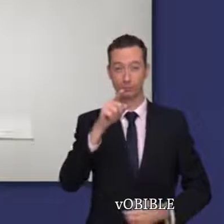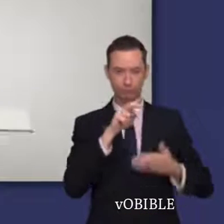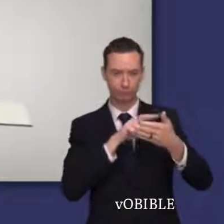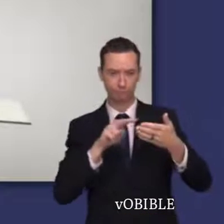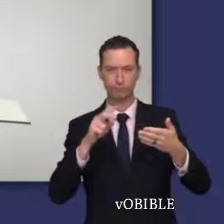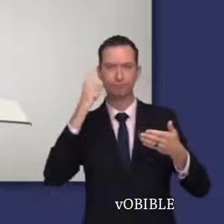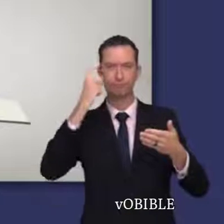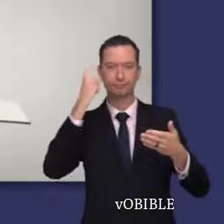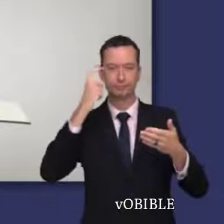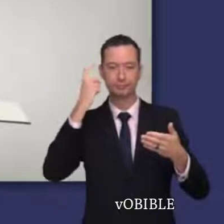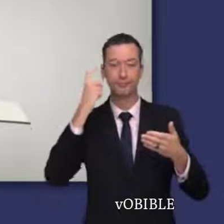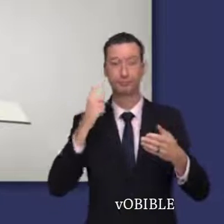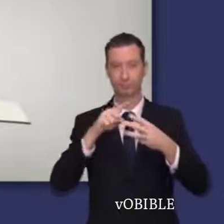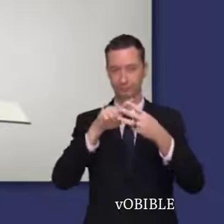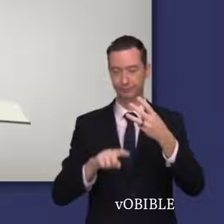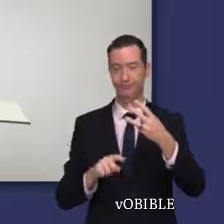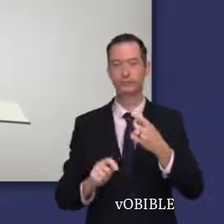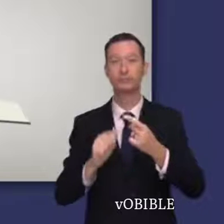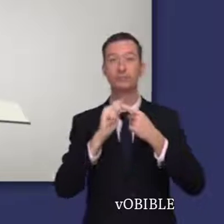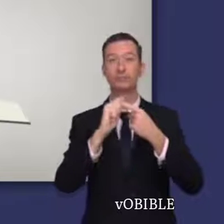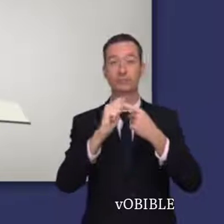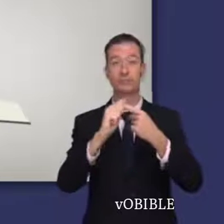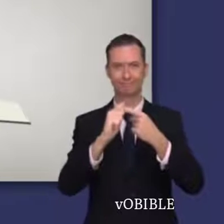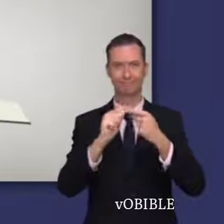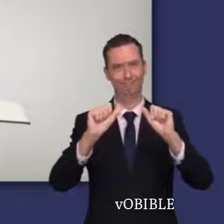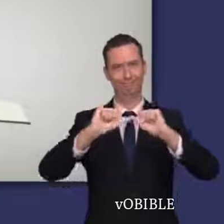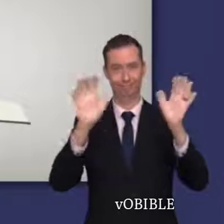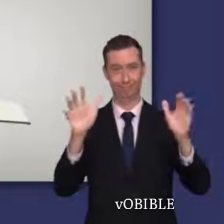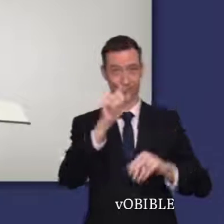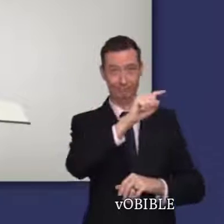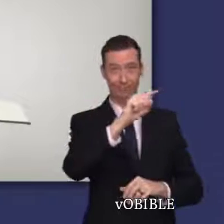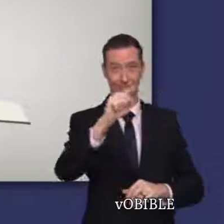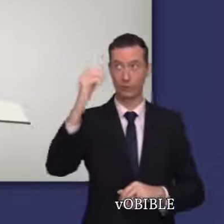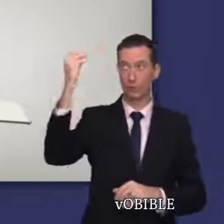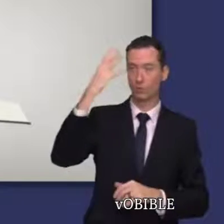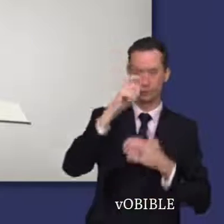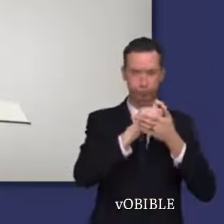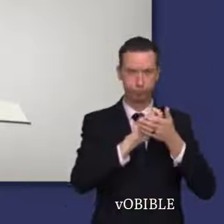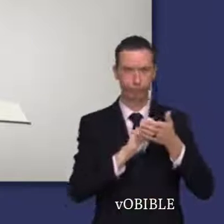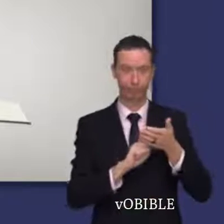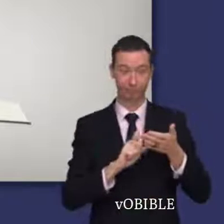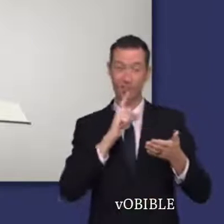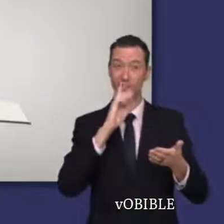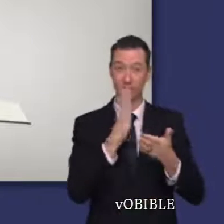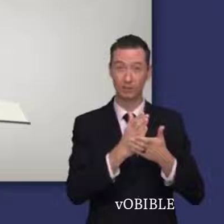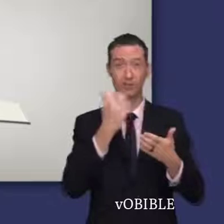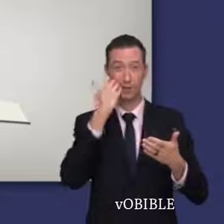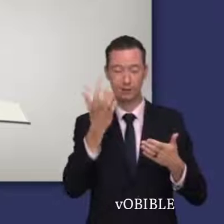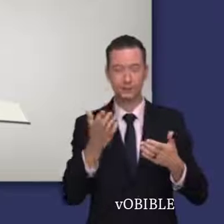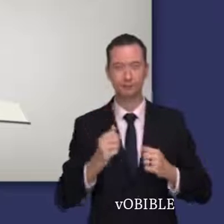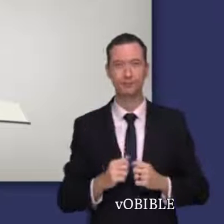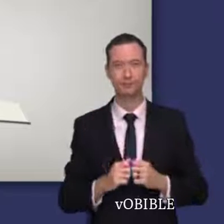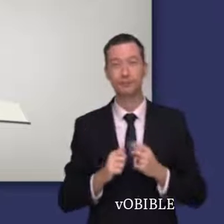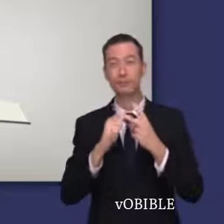As you read 2 Samuel, see how honestly God's prophets recorded Israel's history.